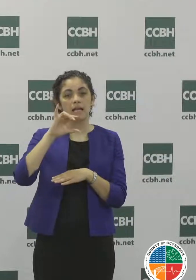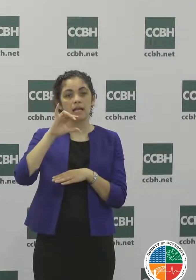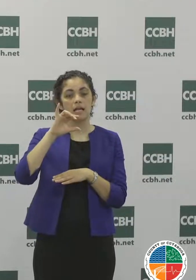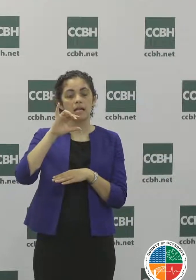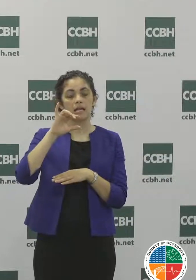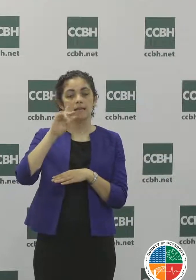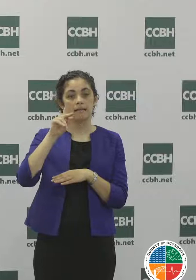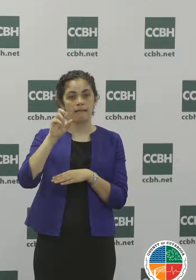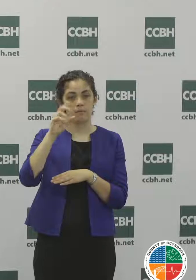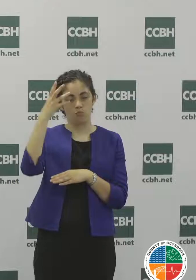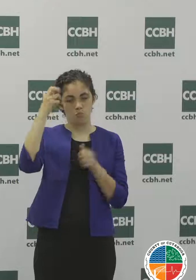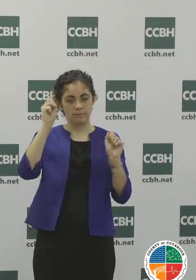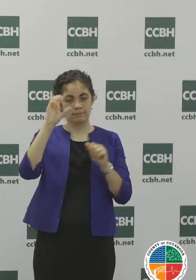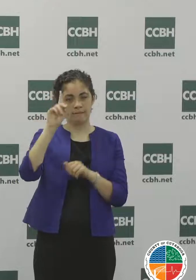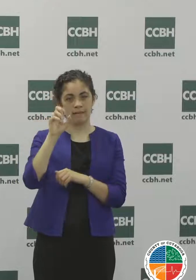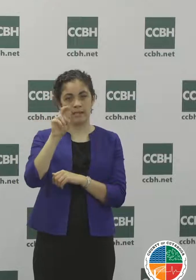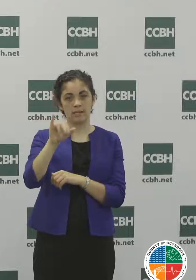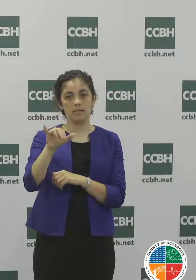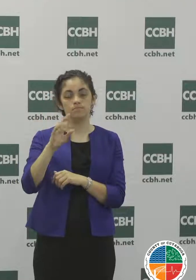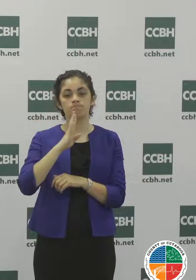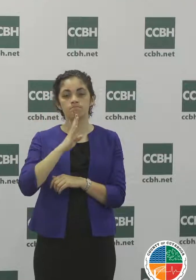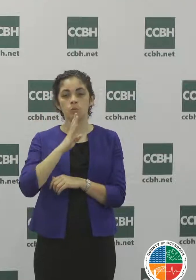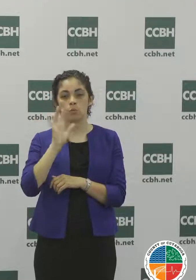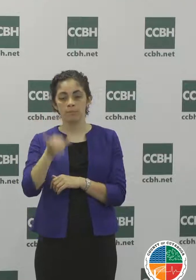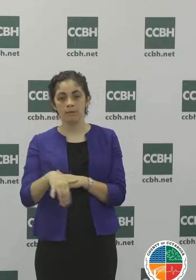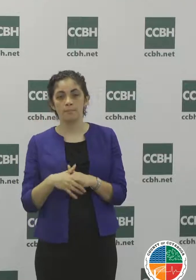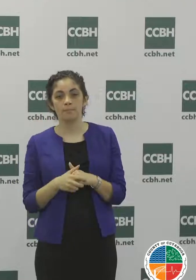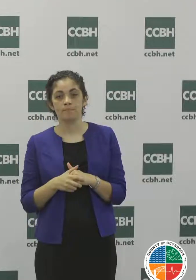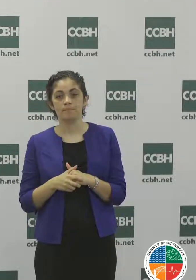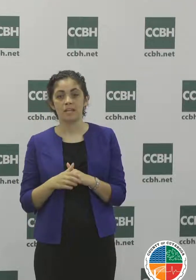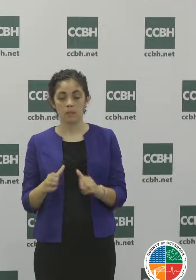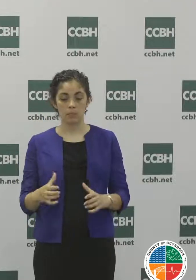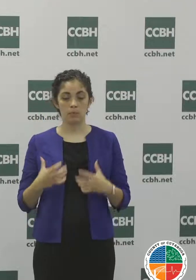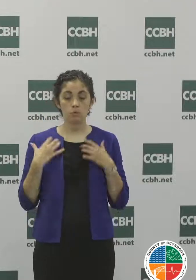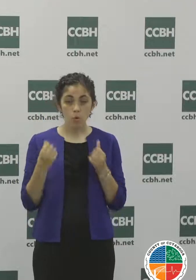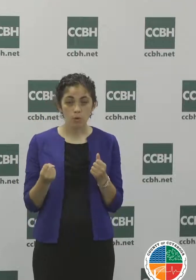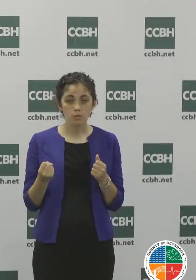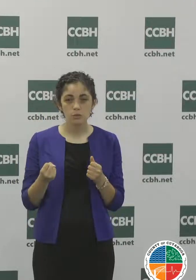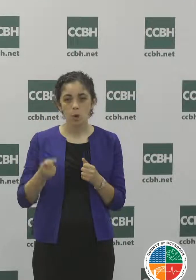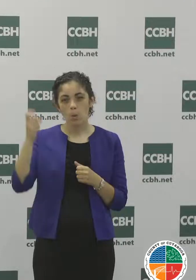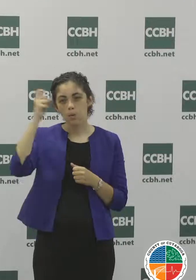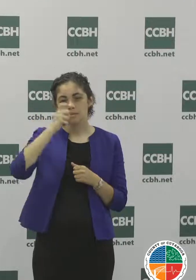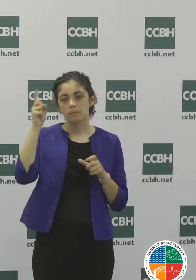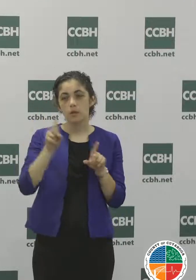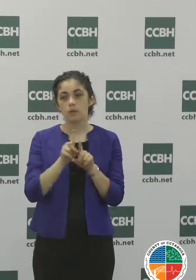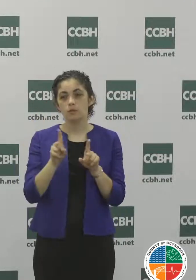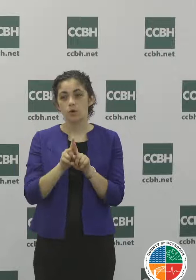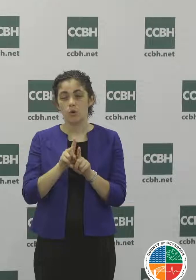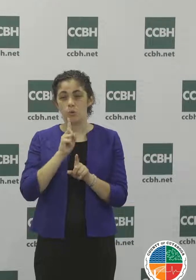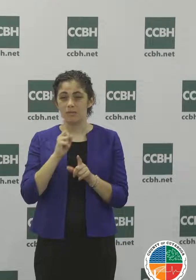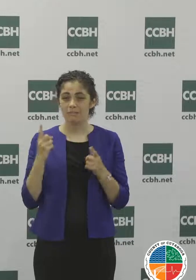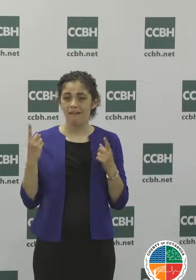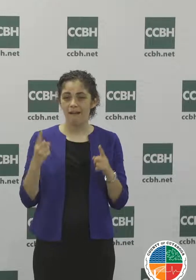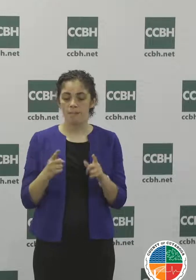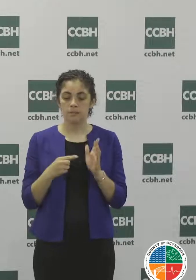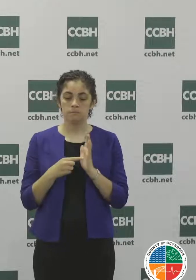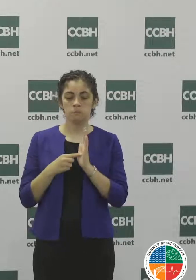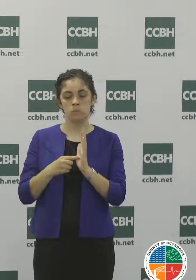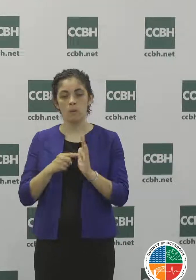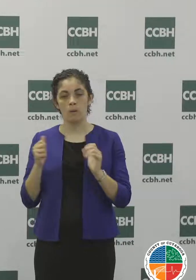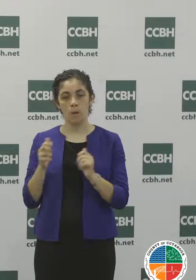City Club. He said, reflecting on the courage, wisdom, fortitude, and martyrdom of Dr.